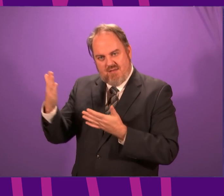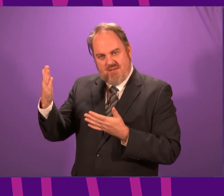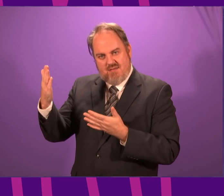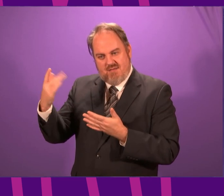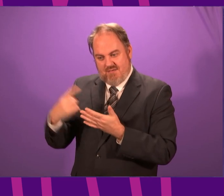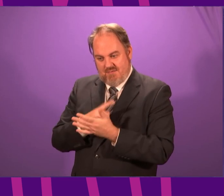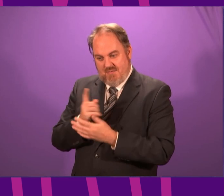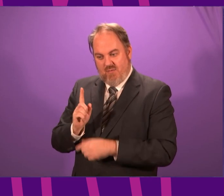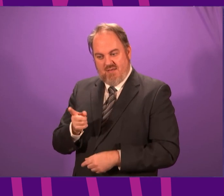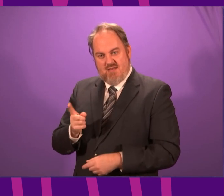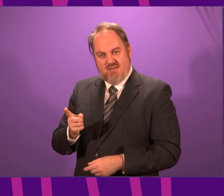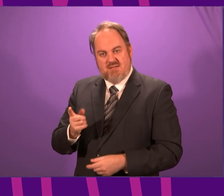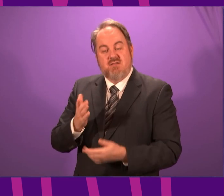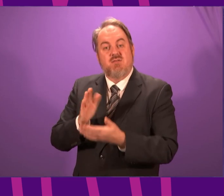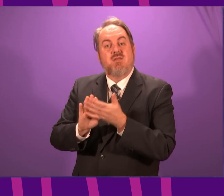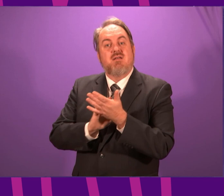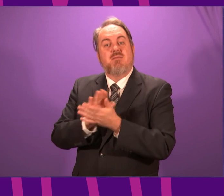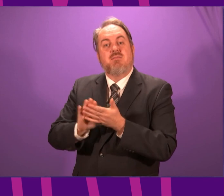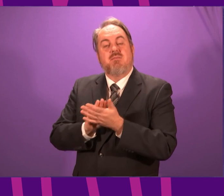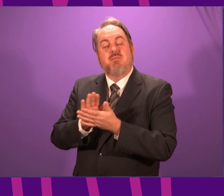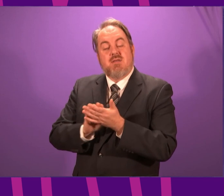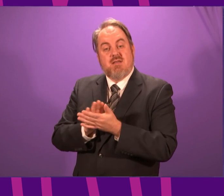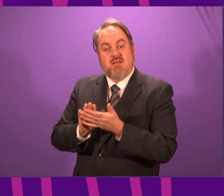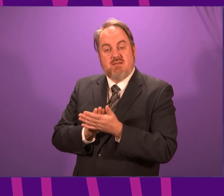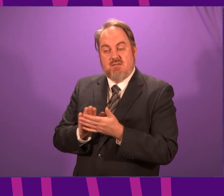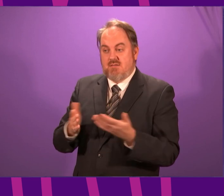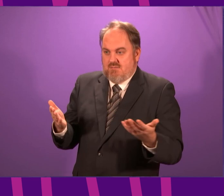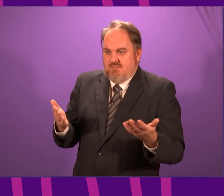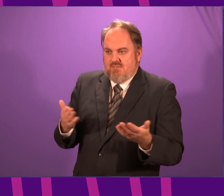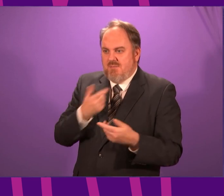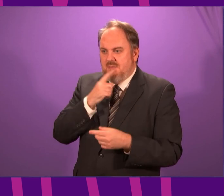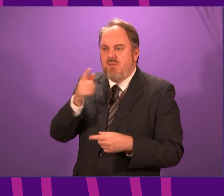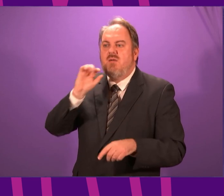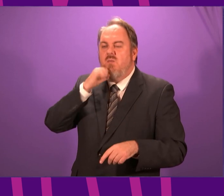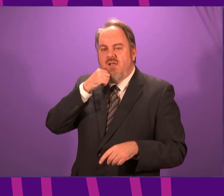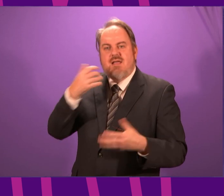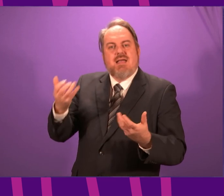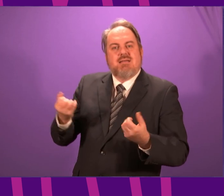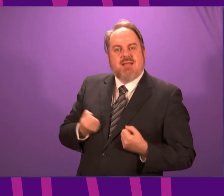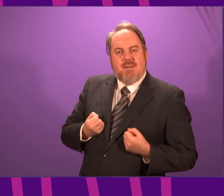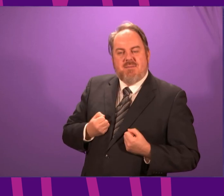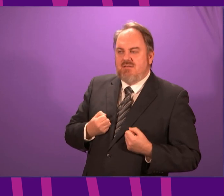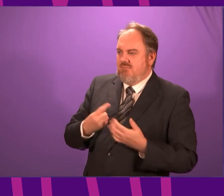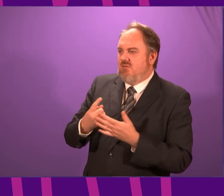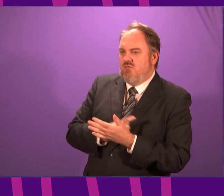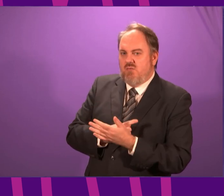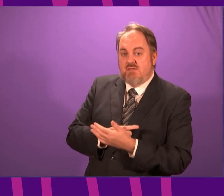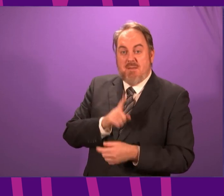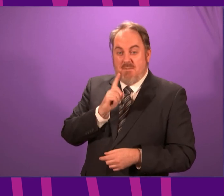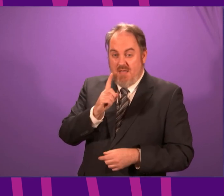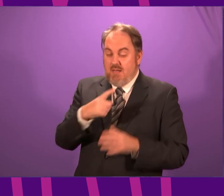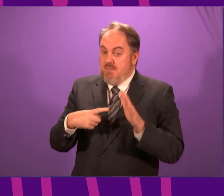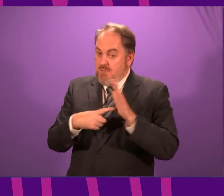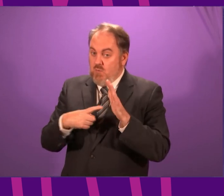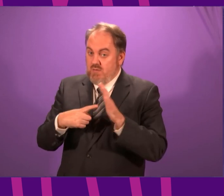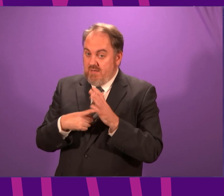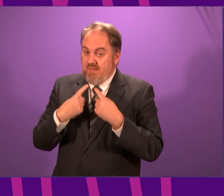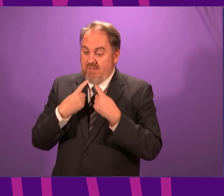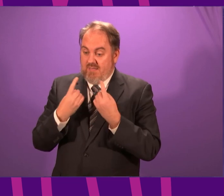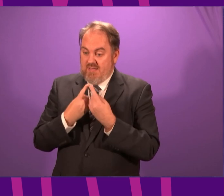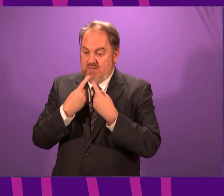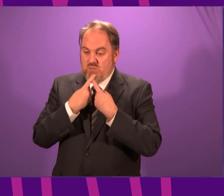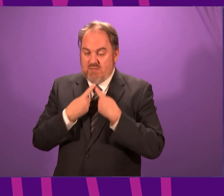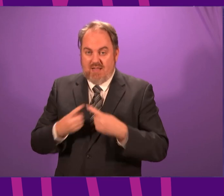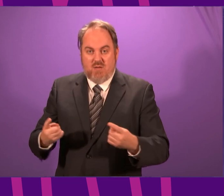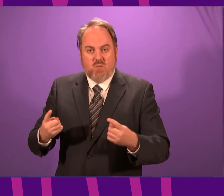that people do what they are being asked to do. Because I come back to this point, and I'll finish on this, because I think it's one of the most important points. We